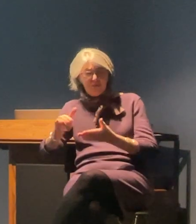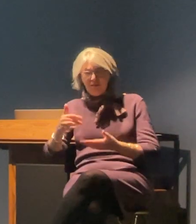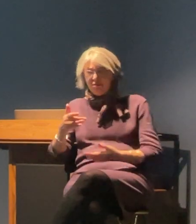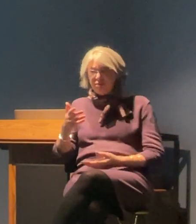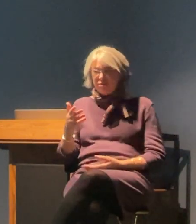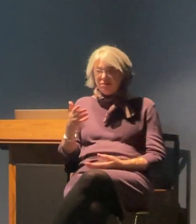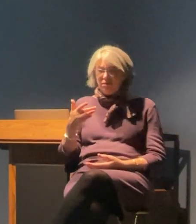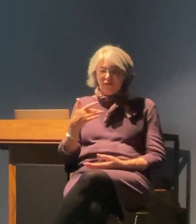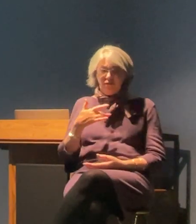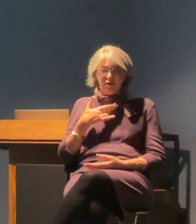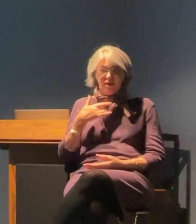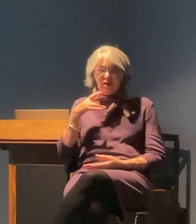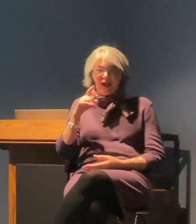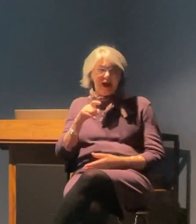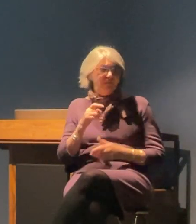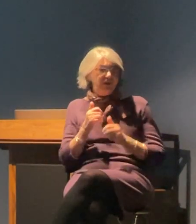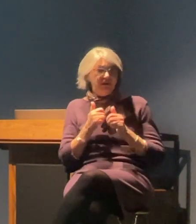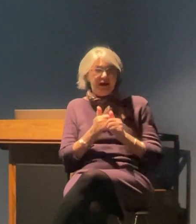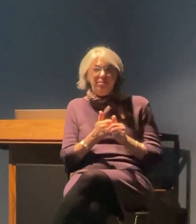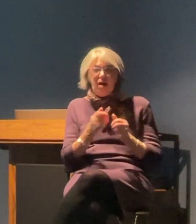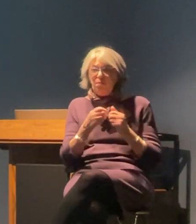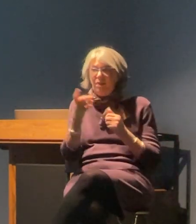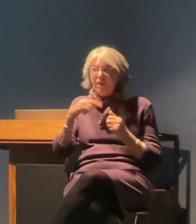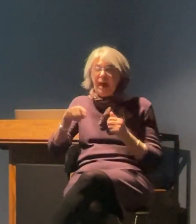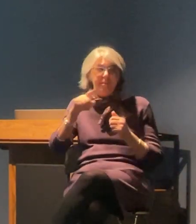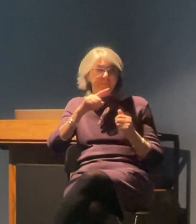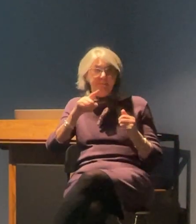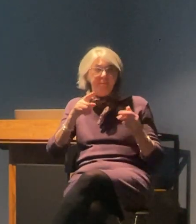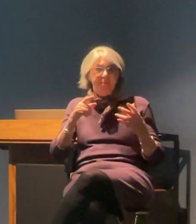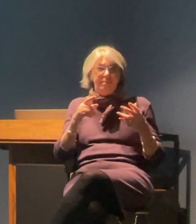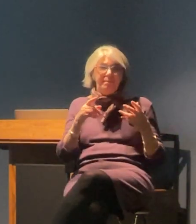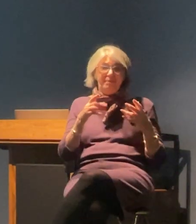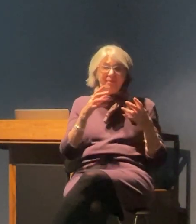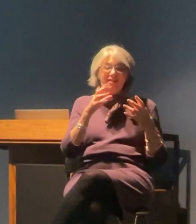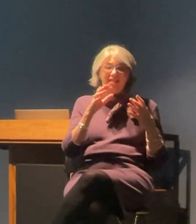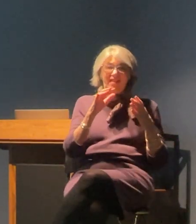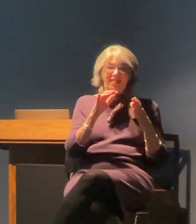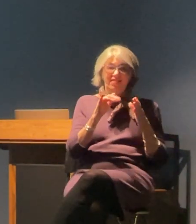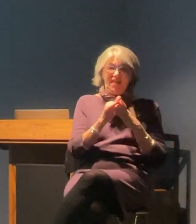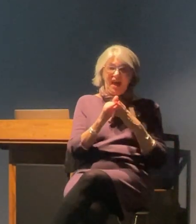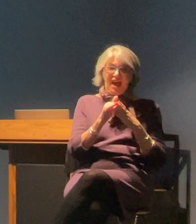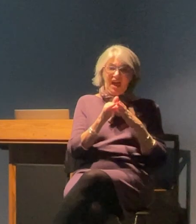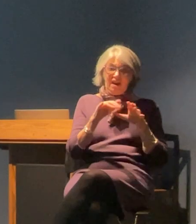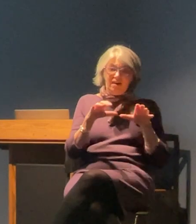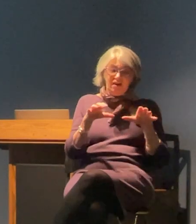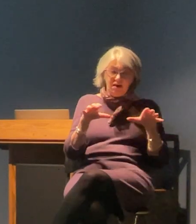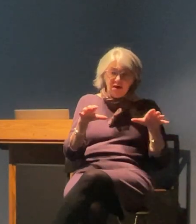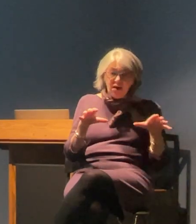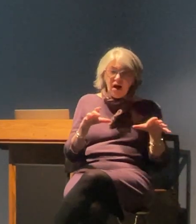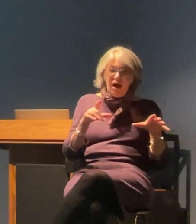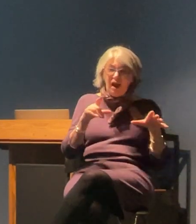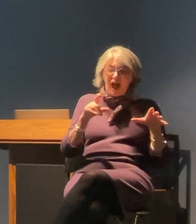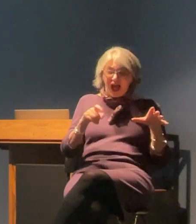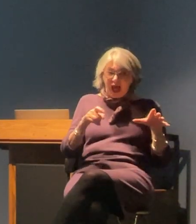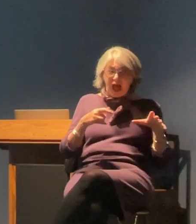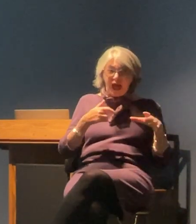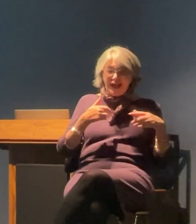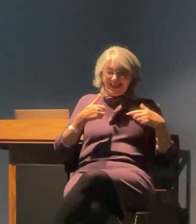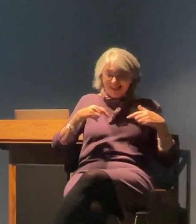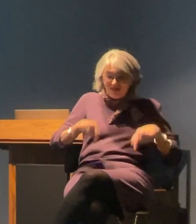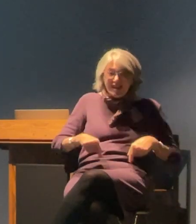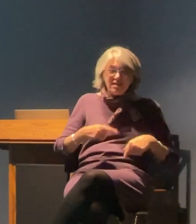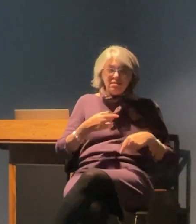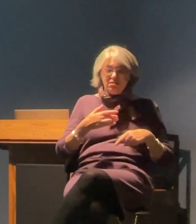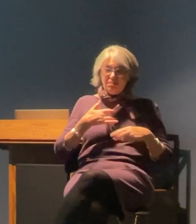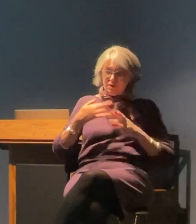you're feeling like you have to keep up with the Joneses. And unfortunately, that performativity, right? You feel like you need this to kind of be respected. You need